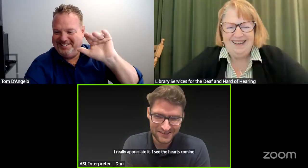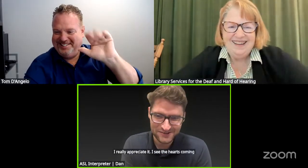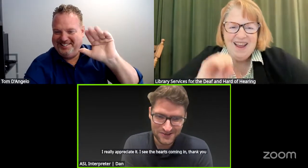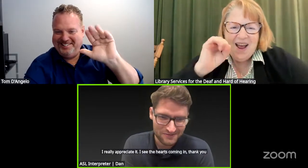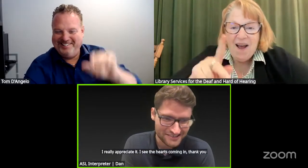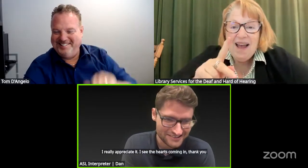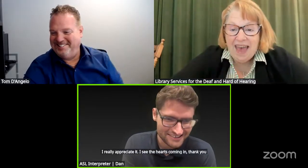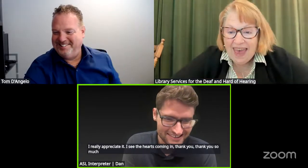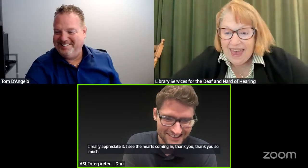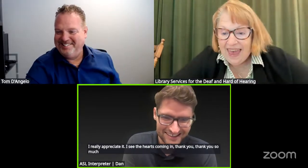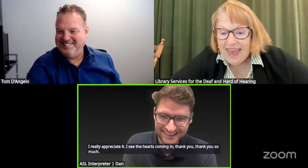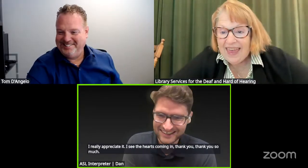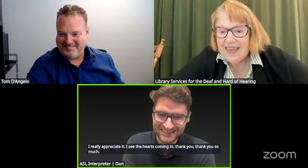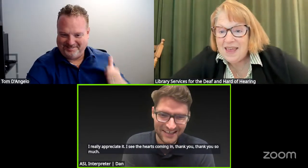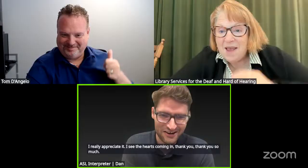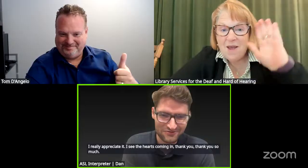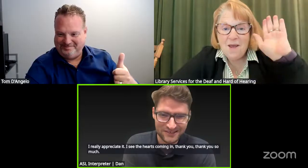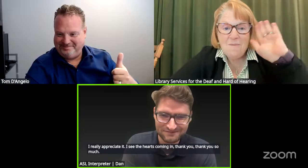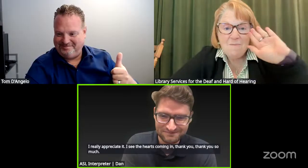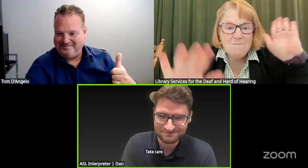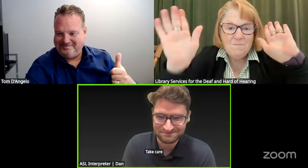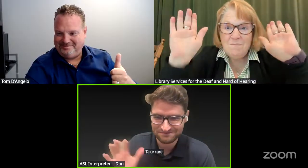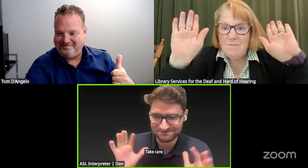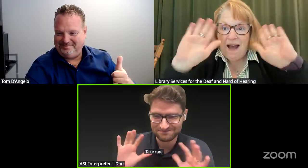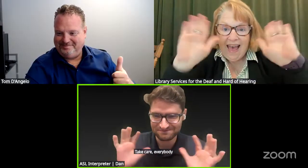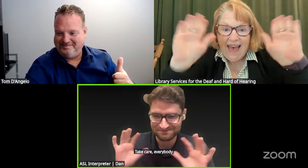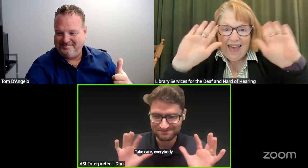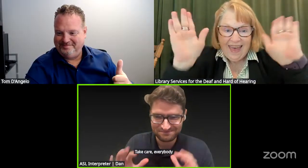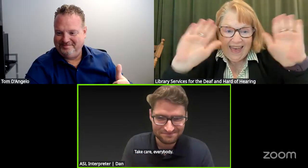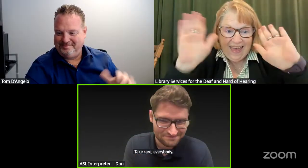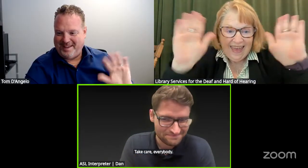you. Thank you so much. Take care, everybody.